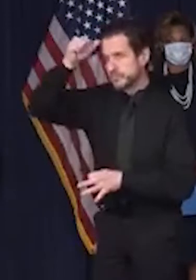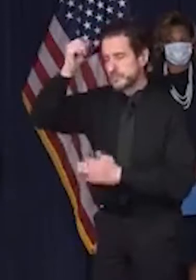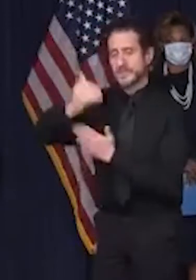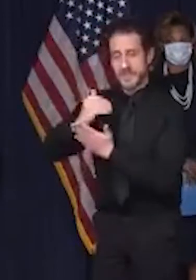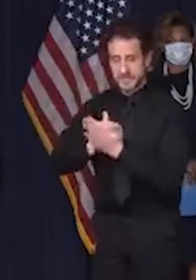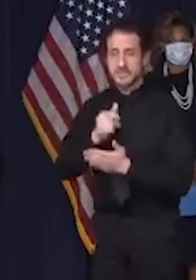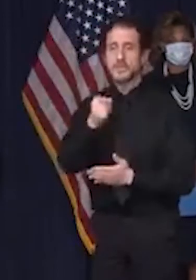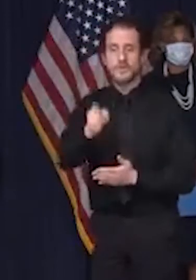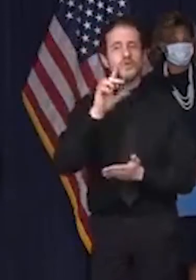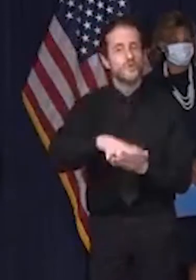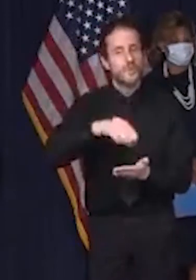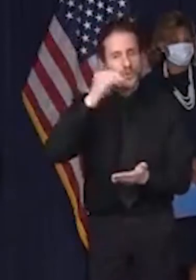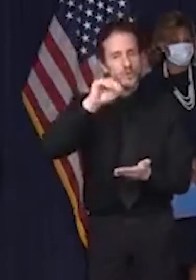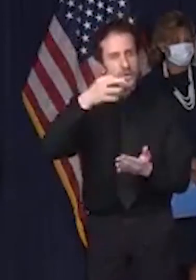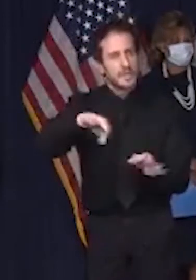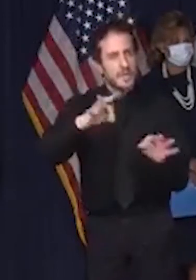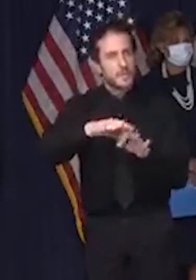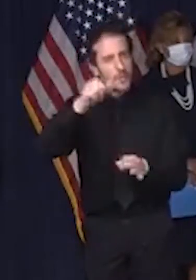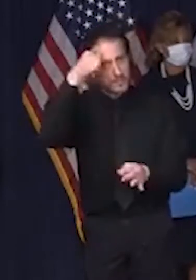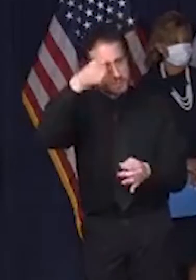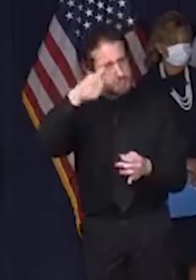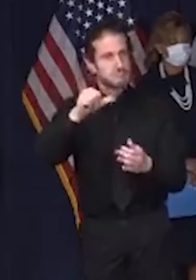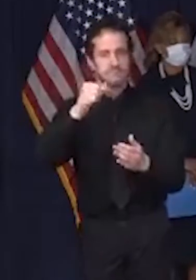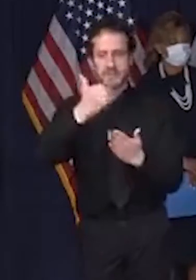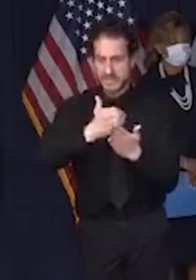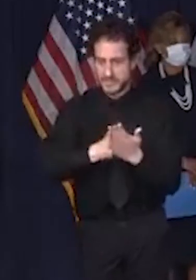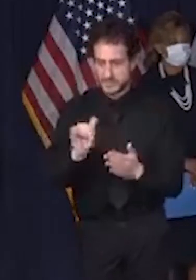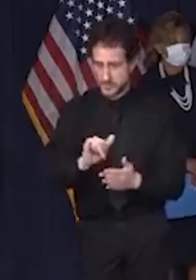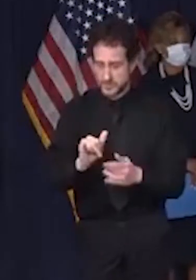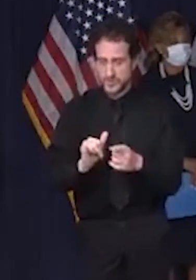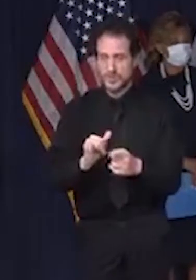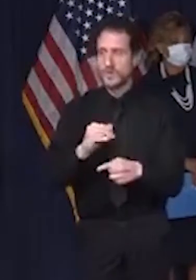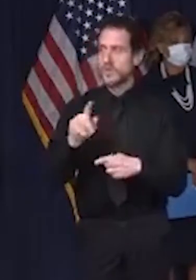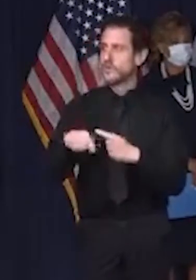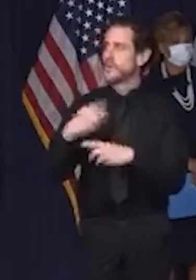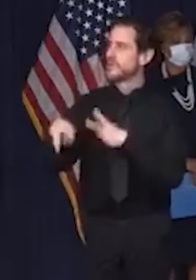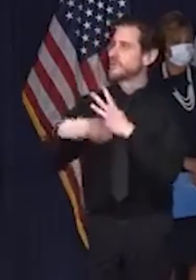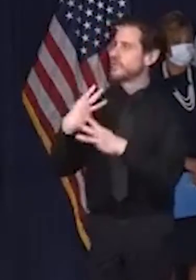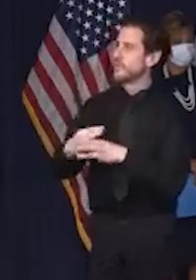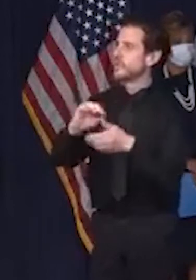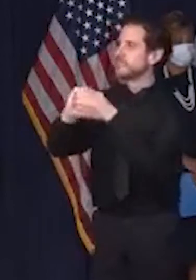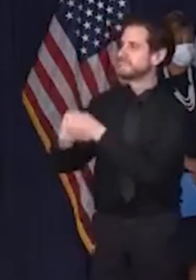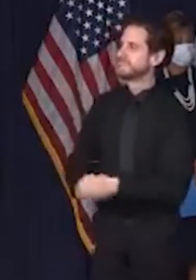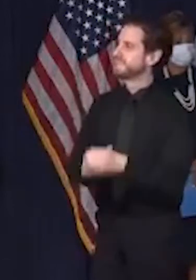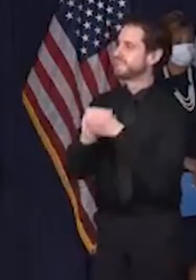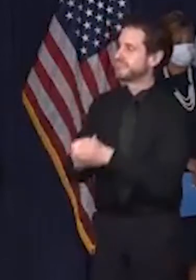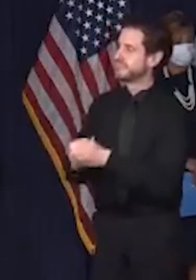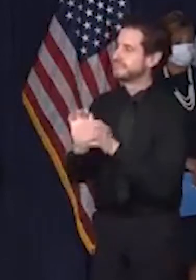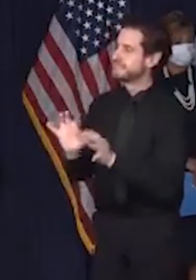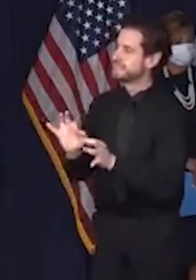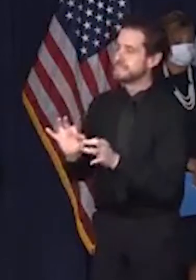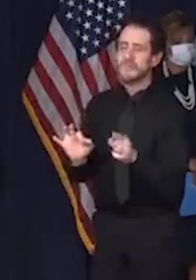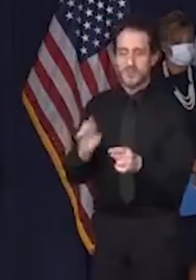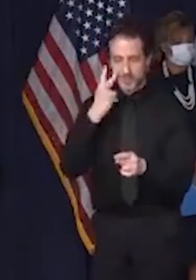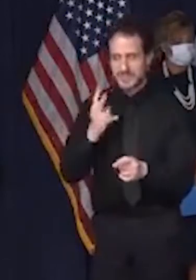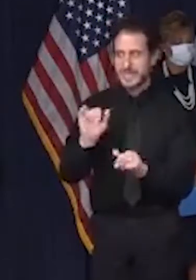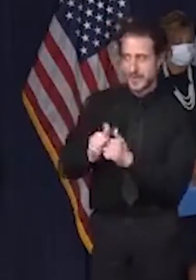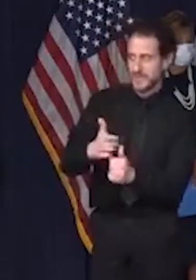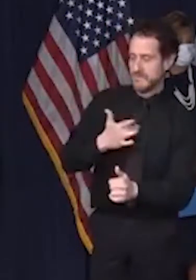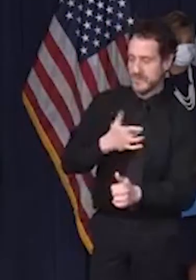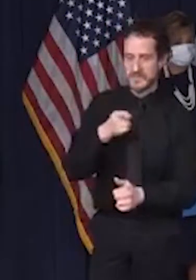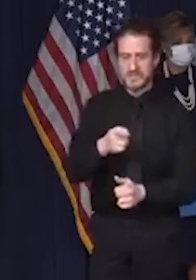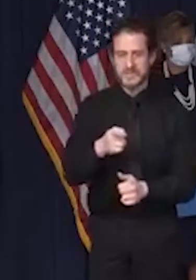going to see what it looks like when the world comes together, what it looks like to put your faith in science and